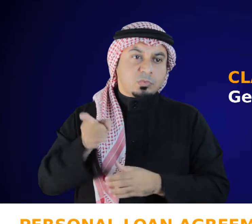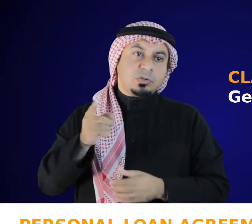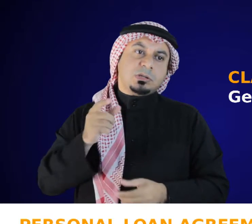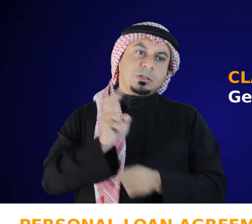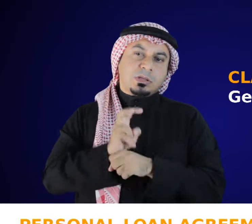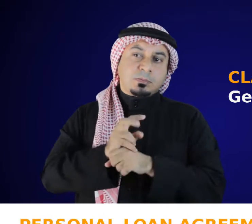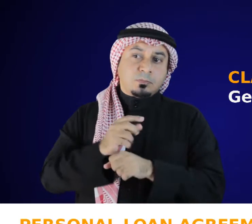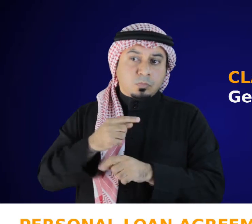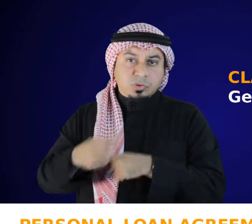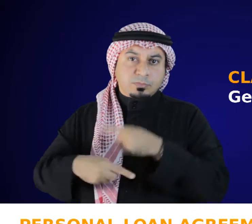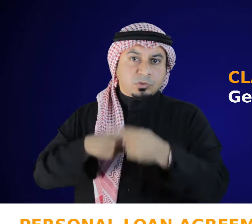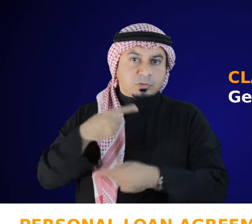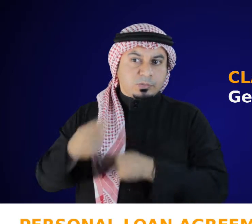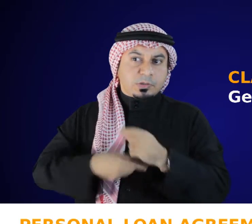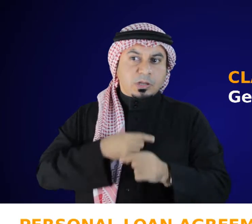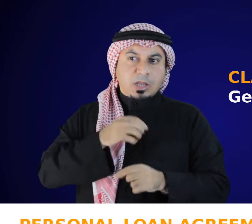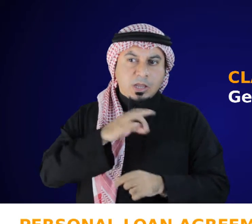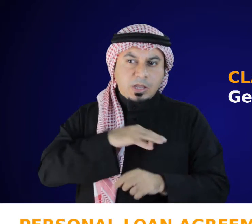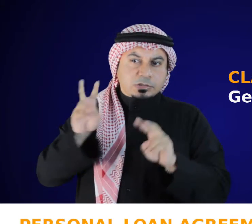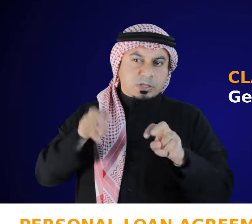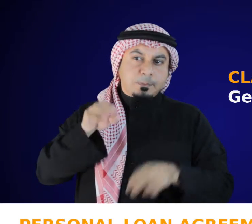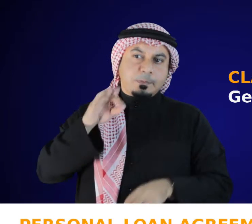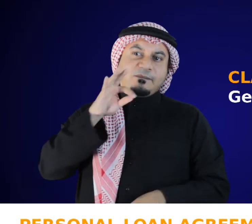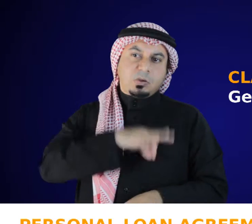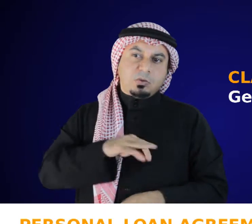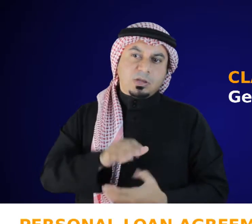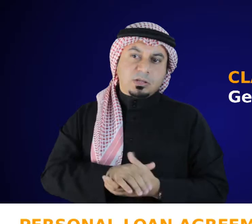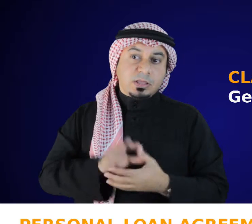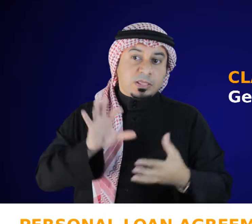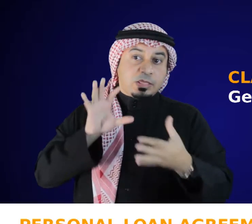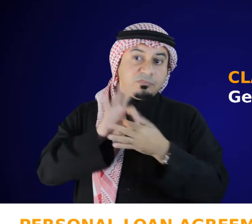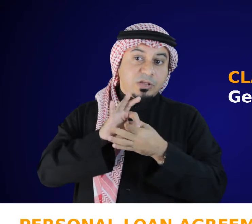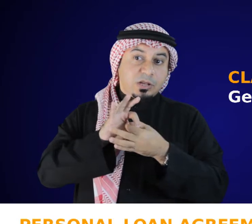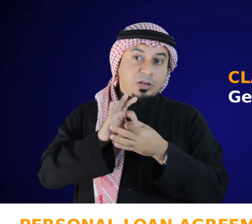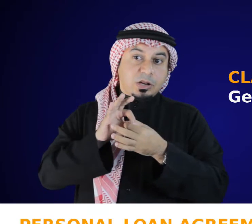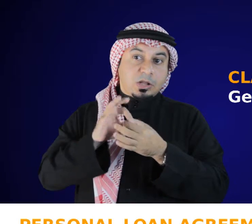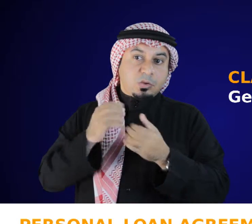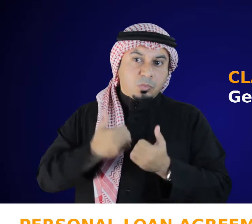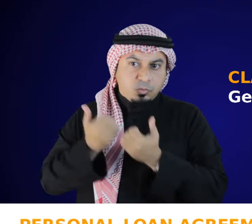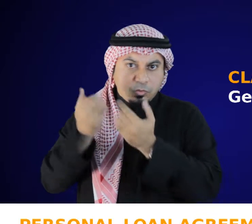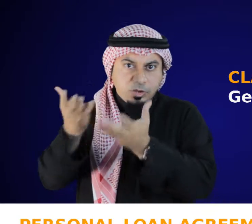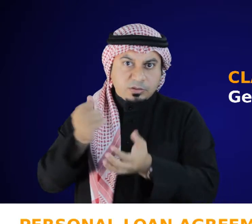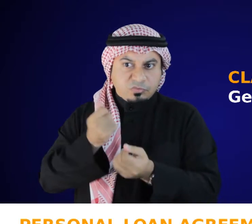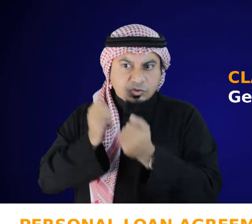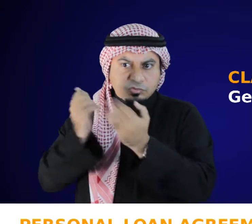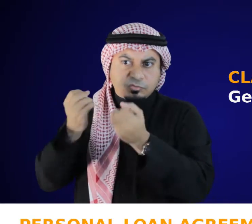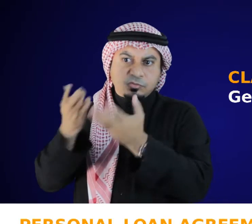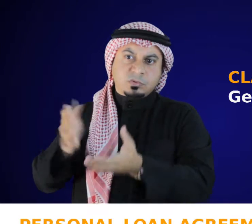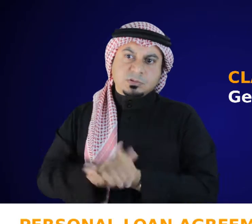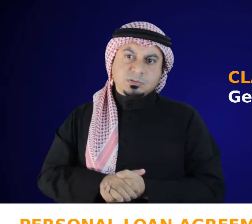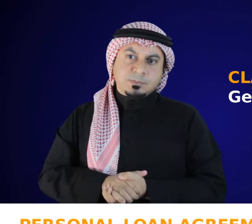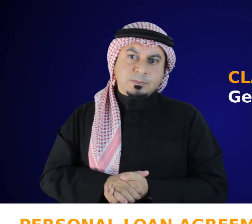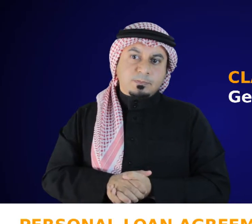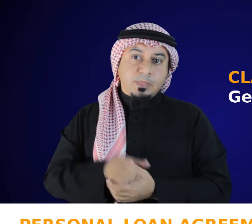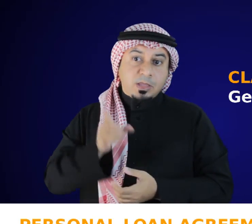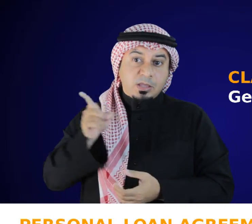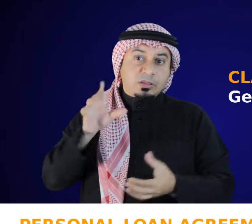shall continue to be calculated from the due date until full settlement, and the interest shall continue to be calculated even